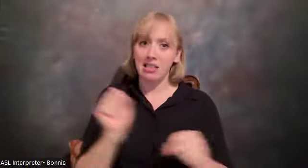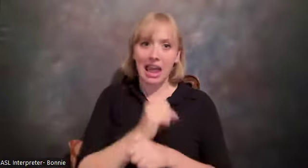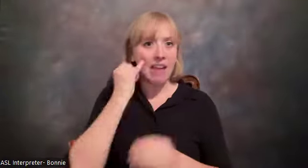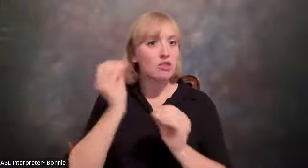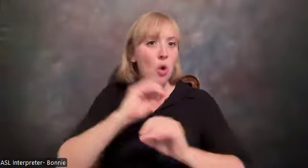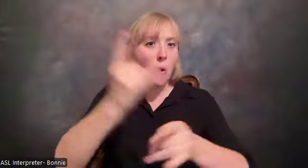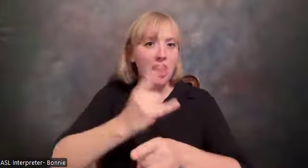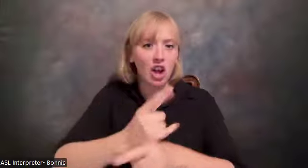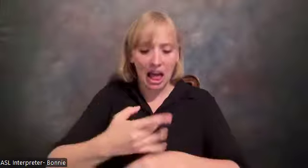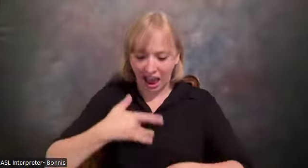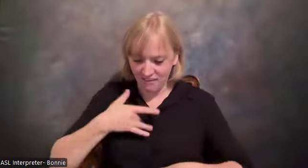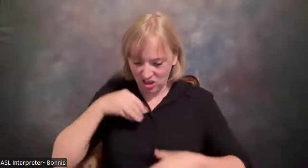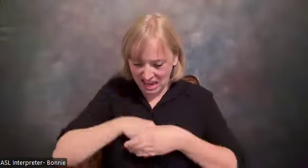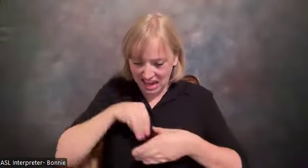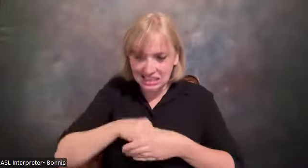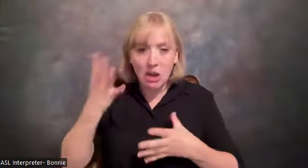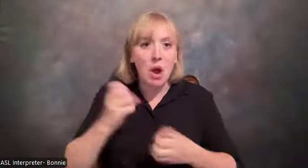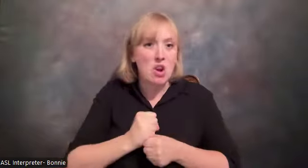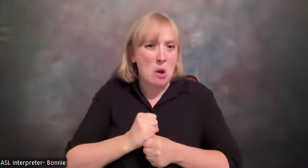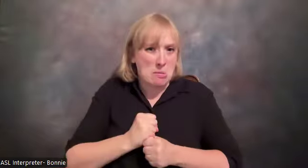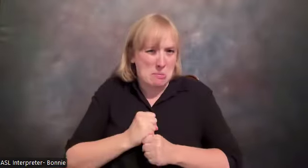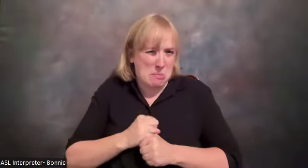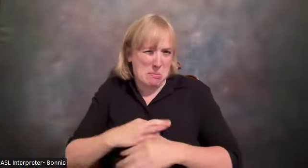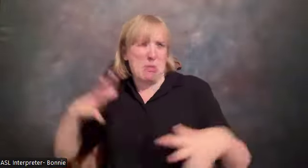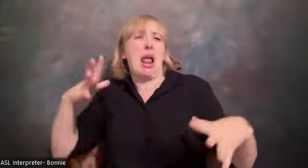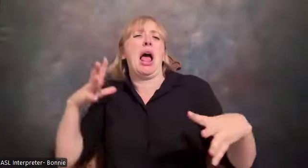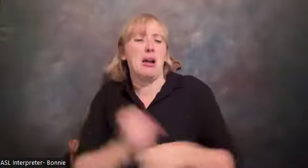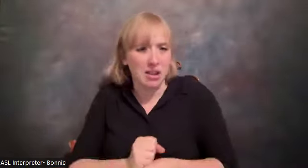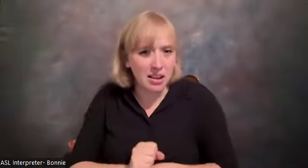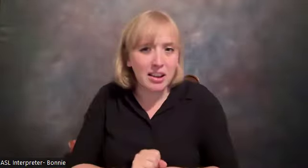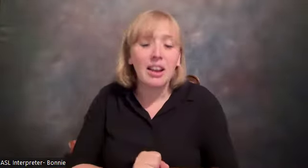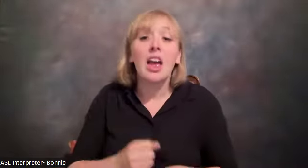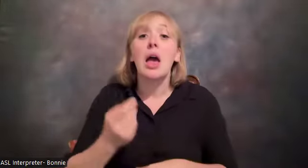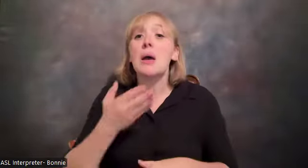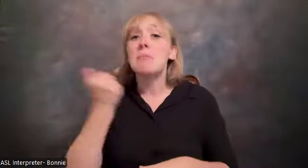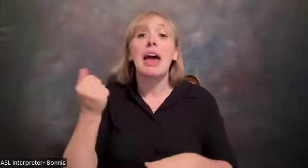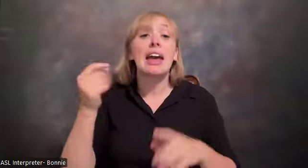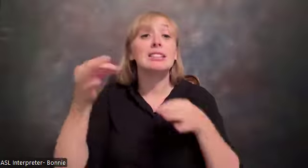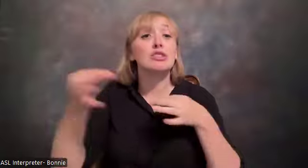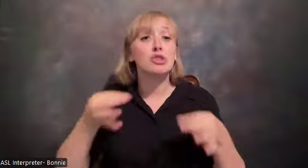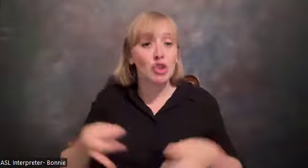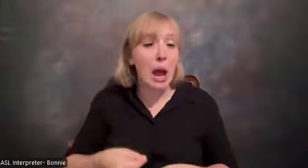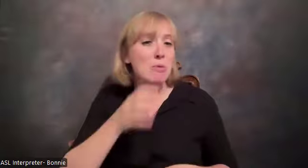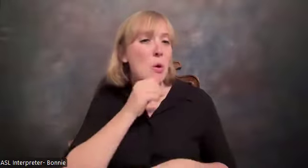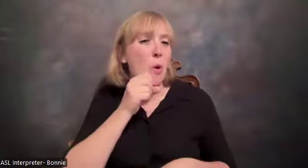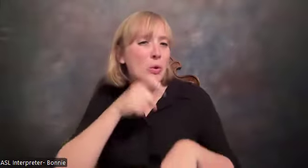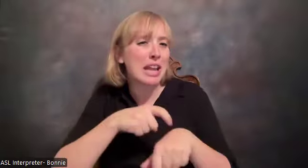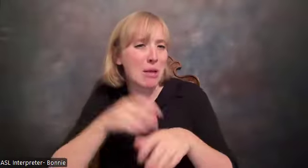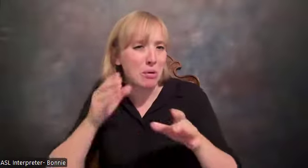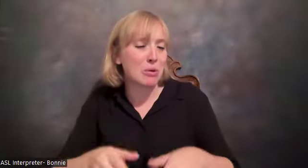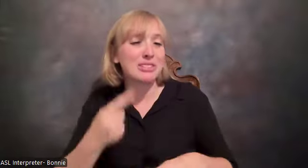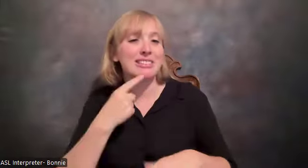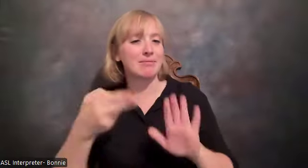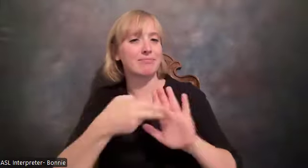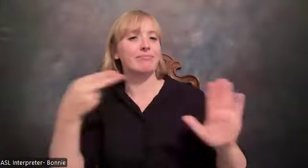going to implode from the inside out. The best way I've ever heard it described was by an old timer named Covina S. when I got here. They used to say,